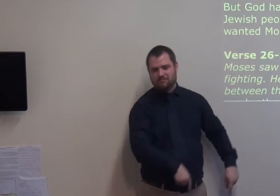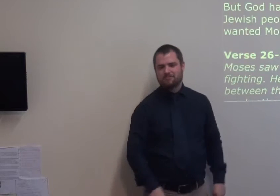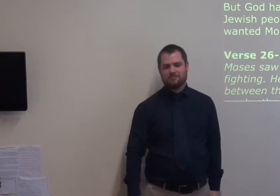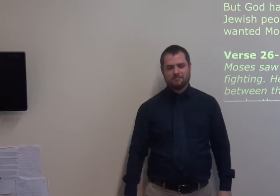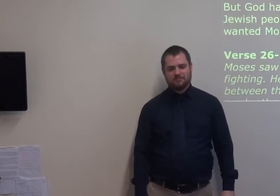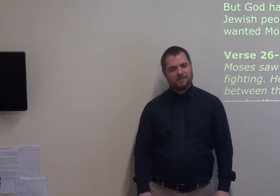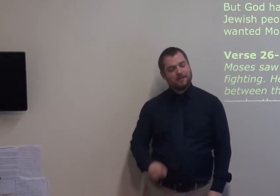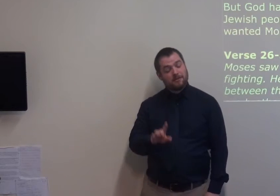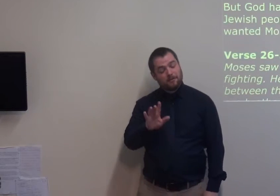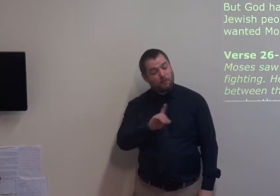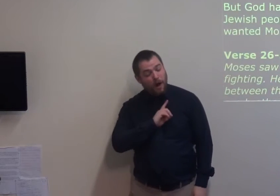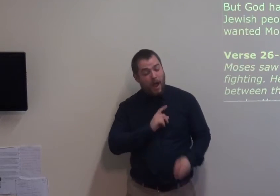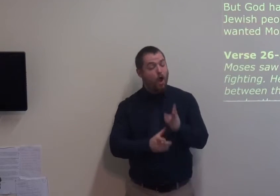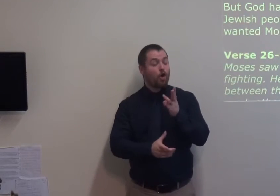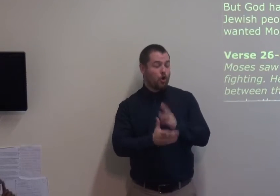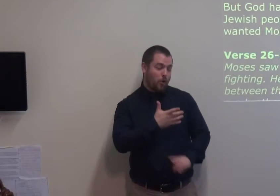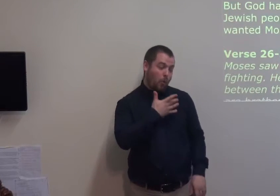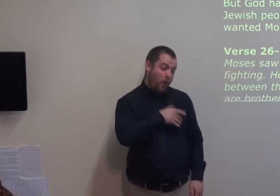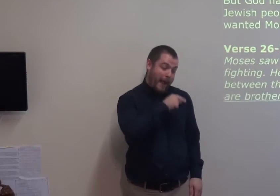God wanted Moses to wait.